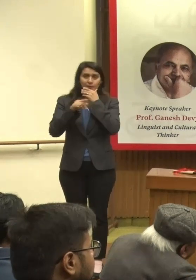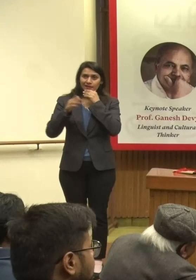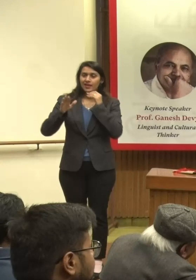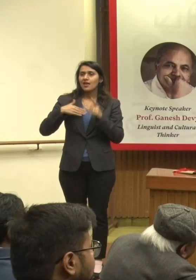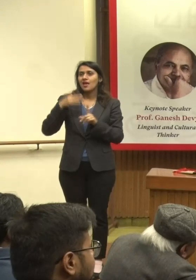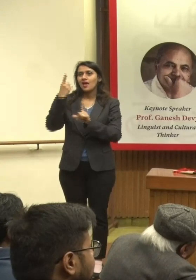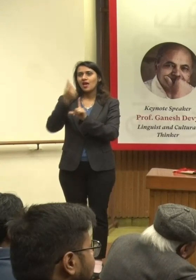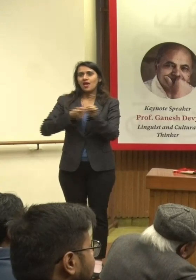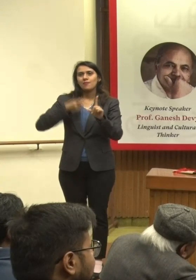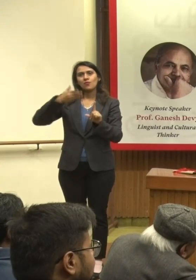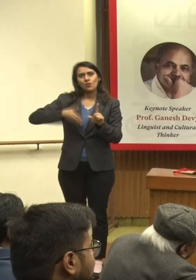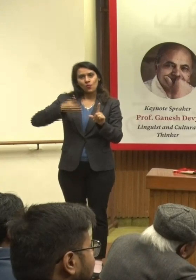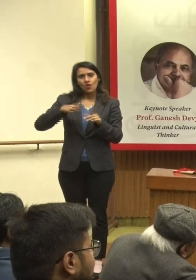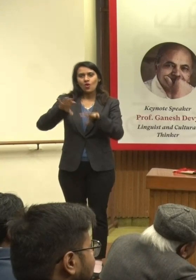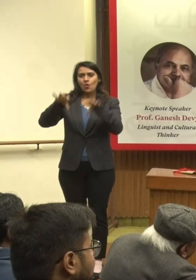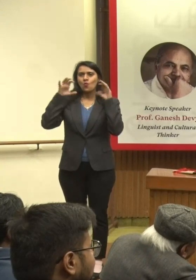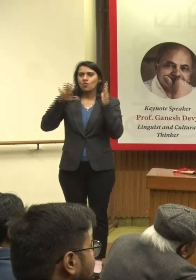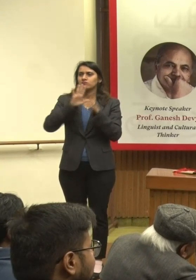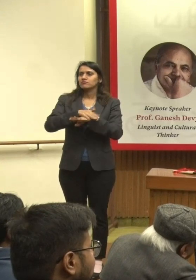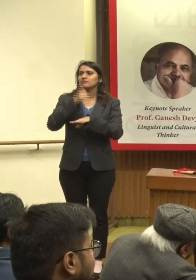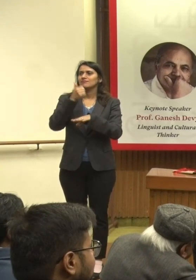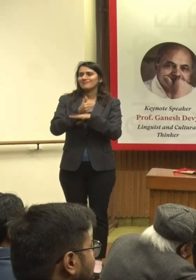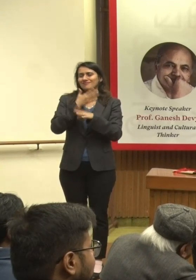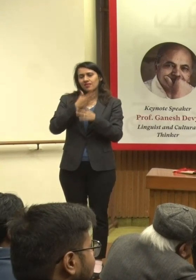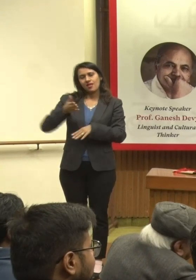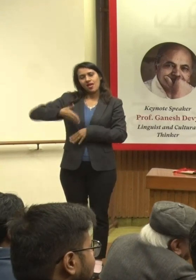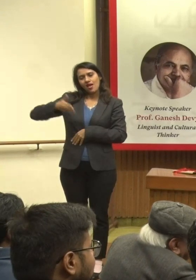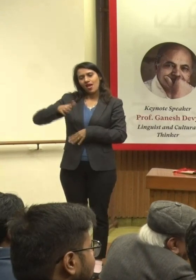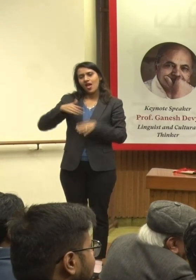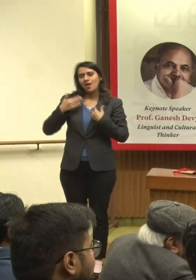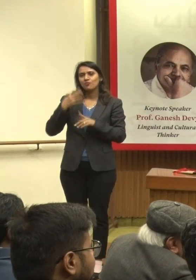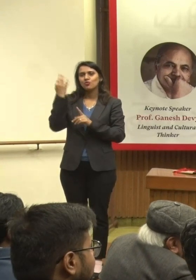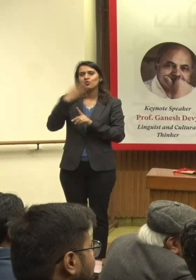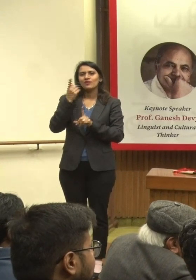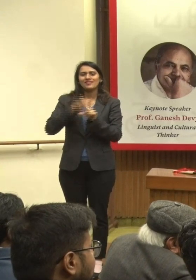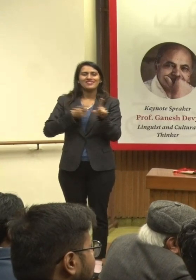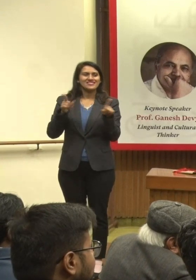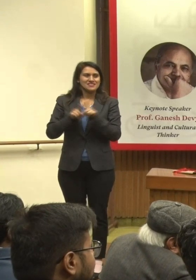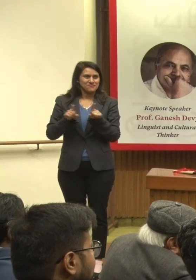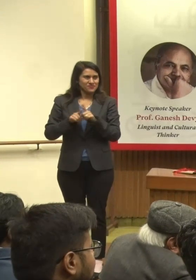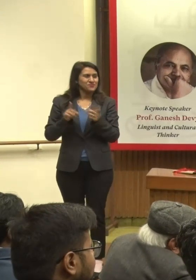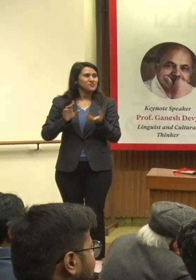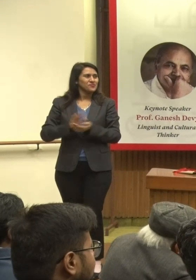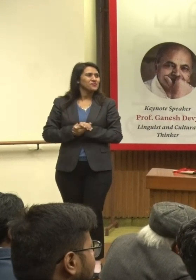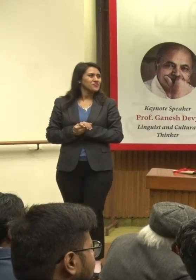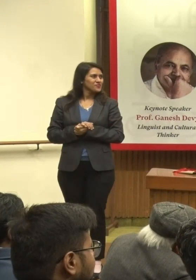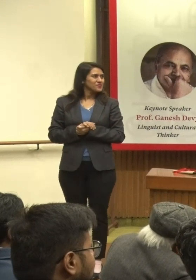Year. I wish the Constitution of India Happy New Year. And